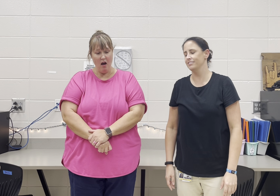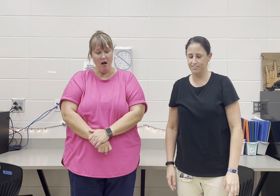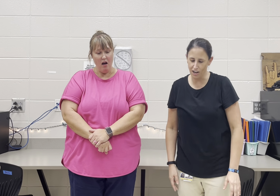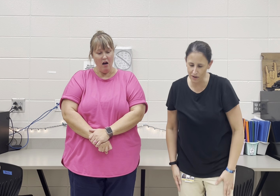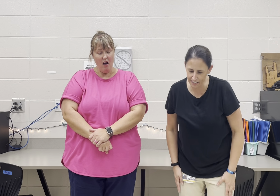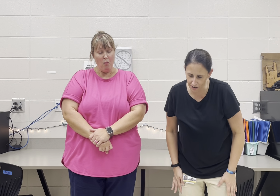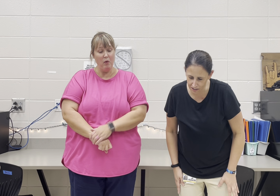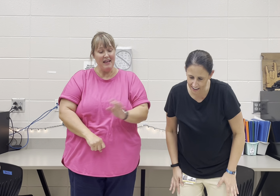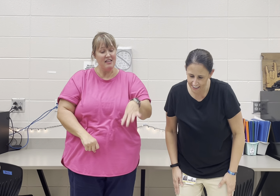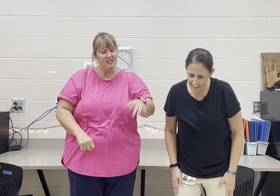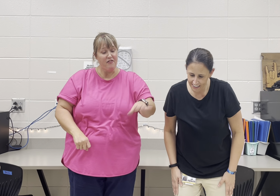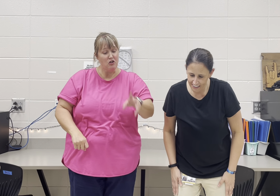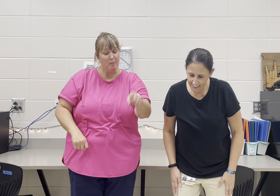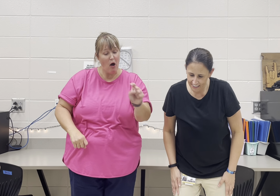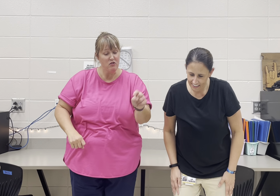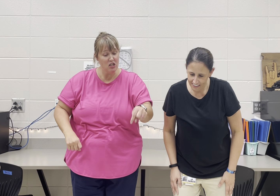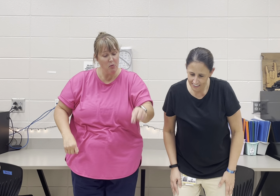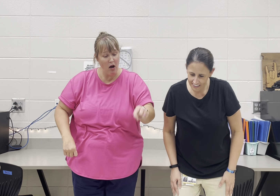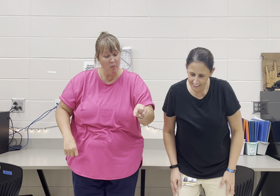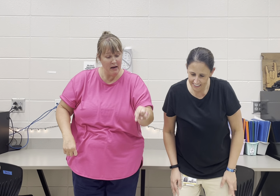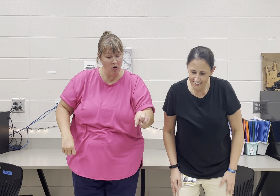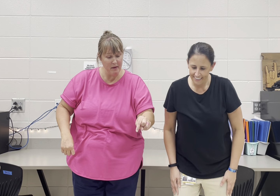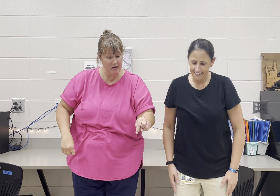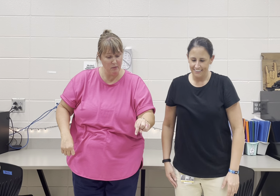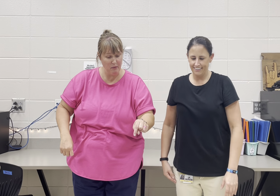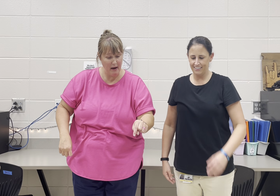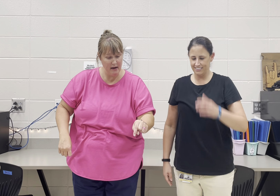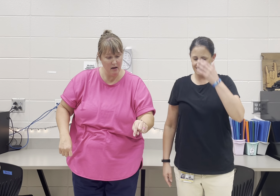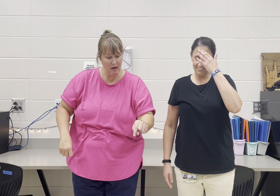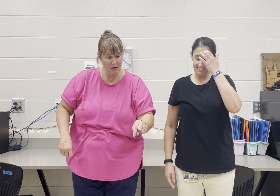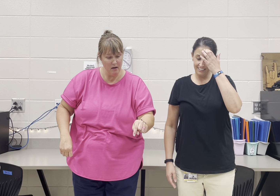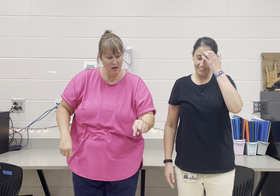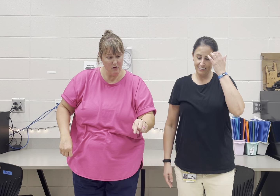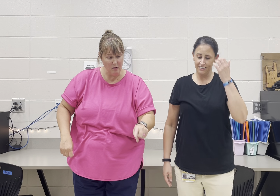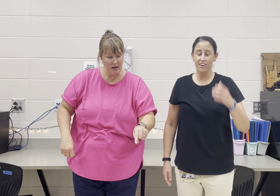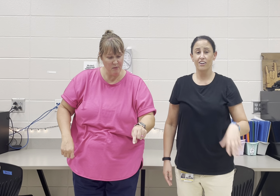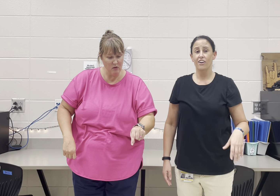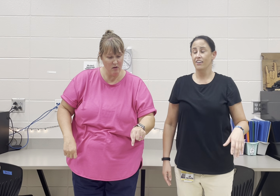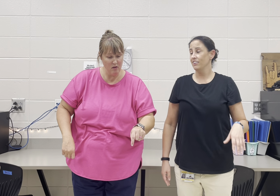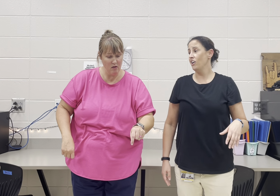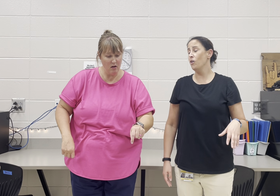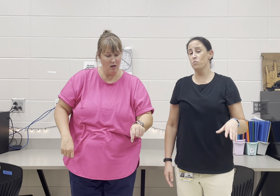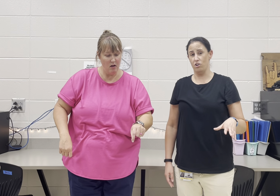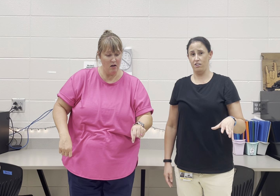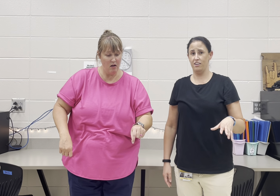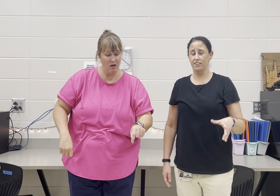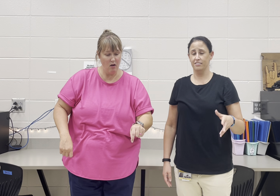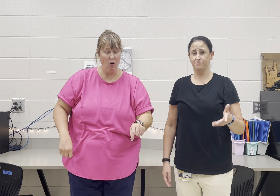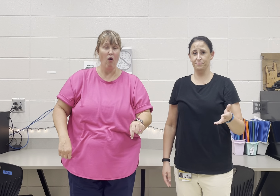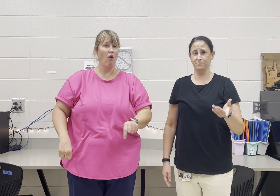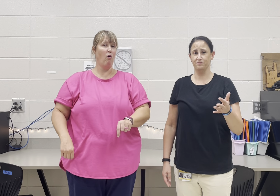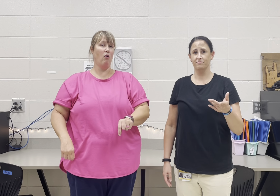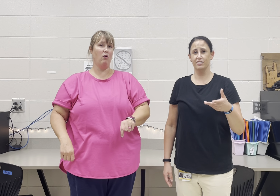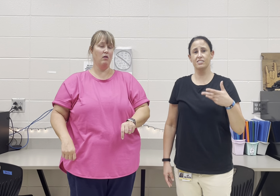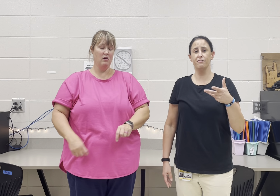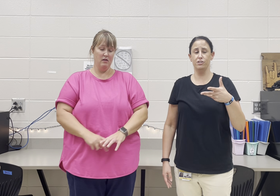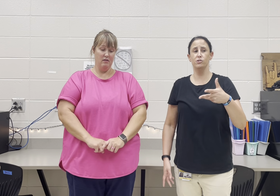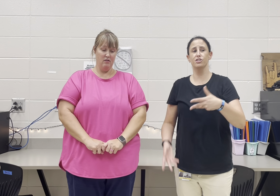Oh wait, no. Well, that's the stuff you're supposed to do at home and help kids with, right? Oh yeah. Sometimes. Homework. The stuff you should do